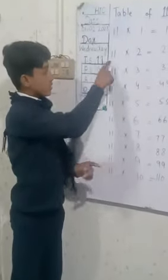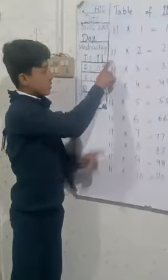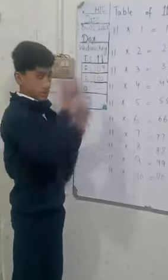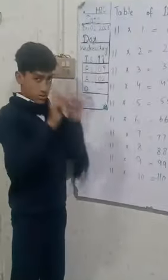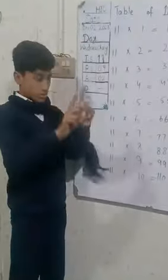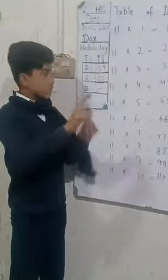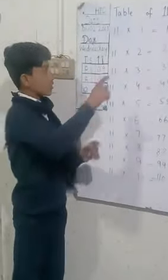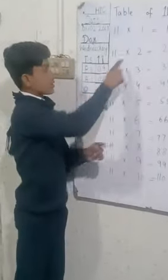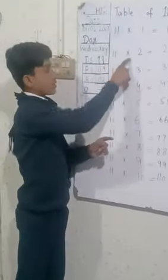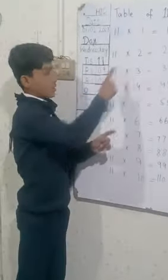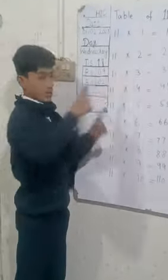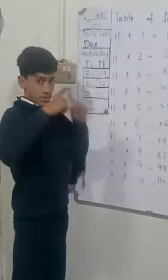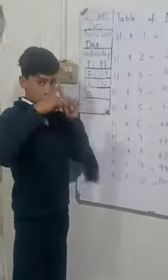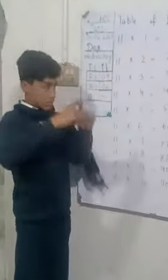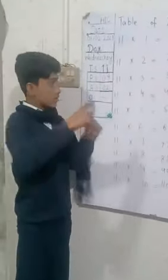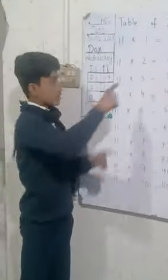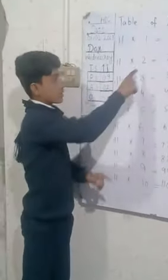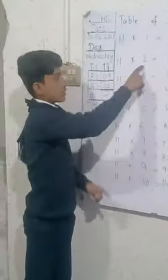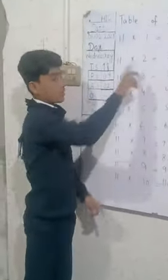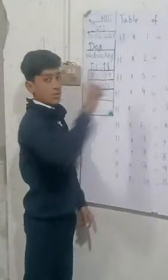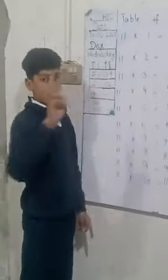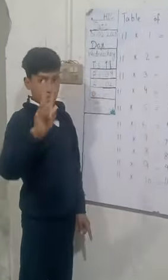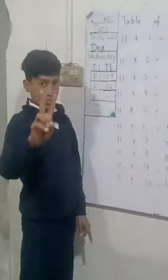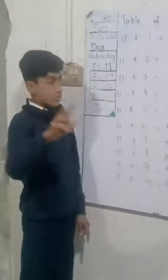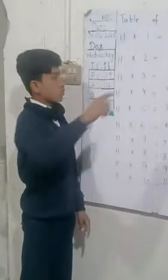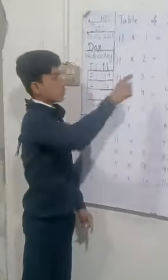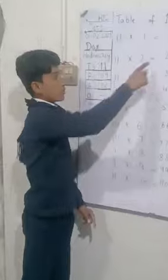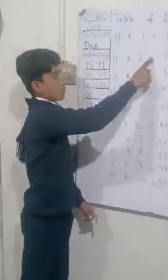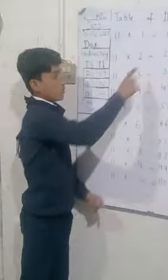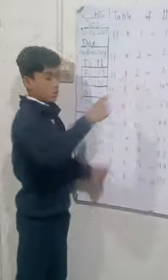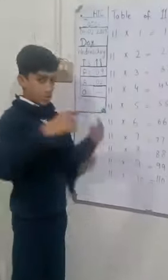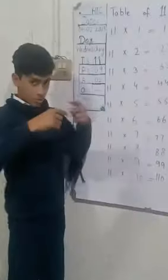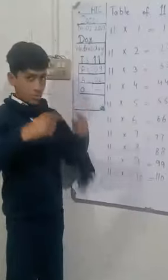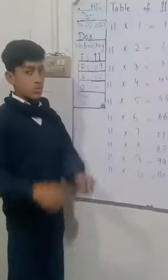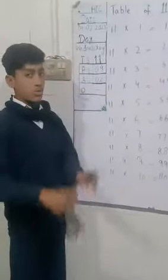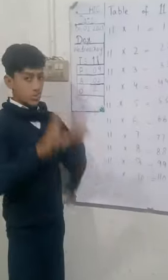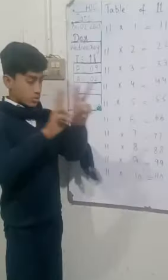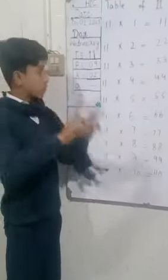11. 11 twos are 22.